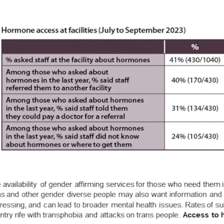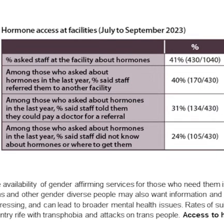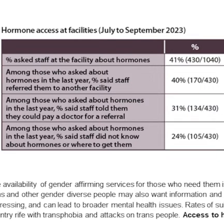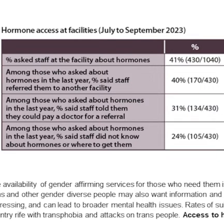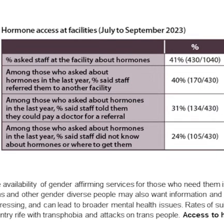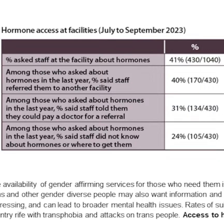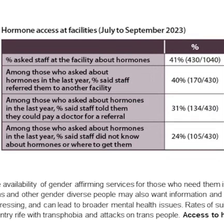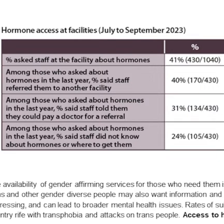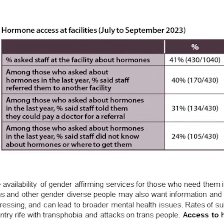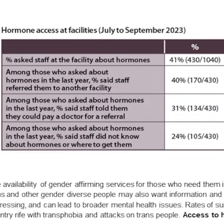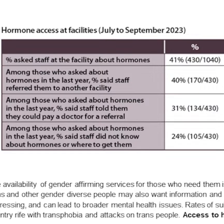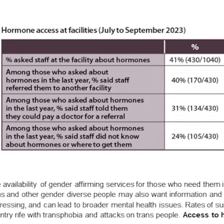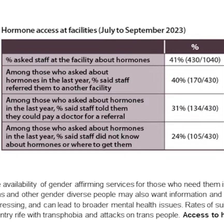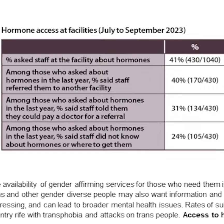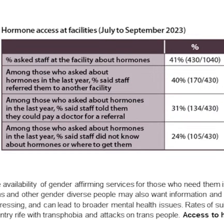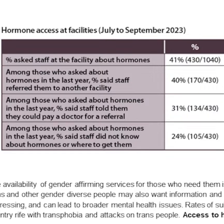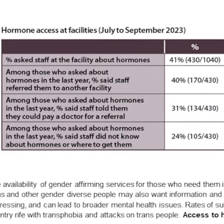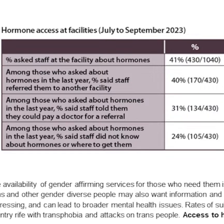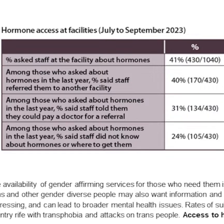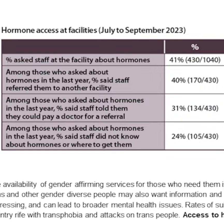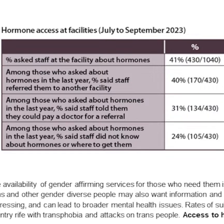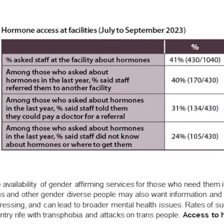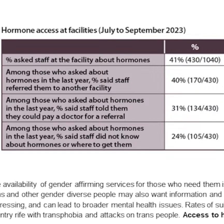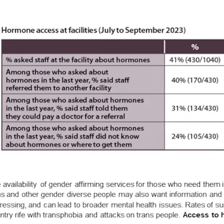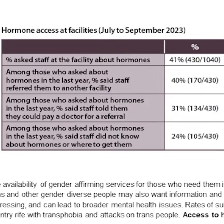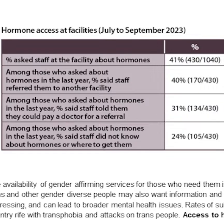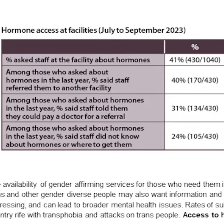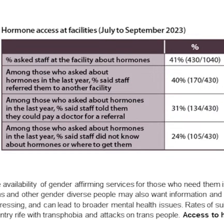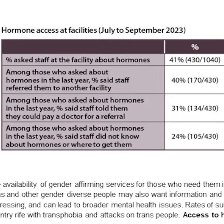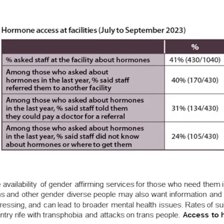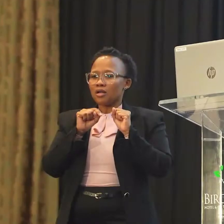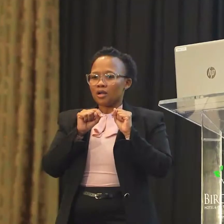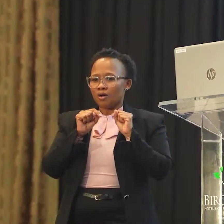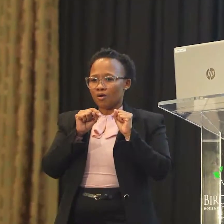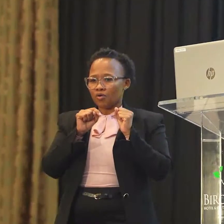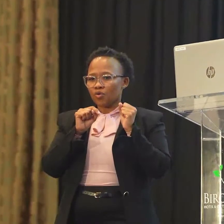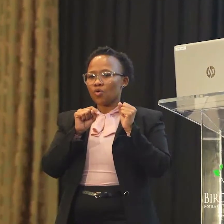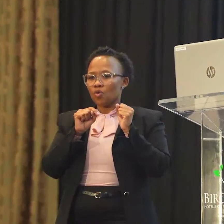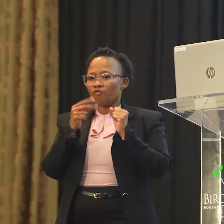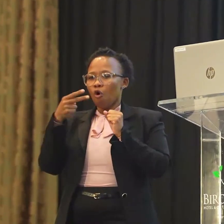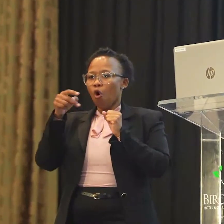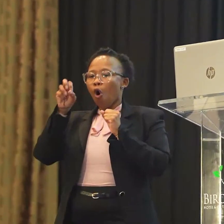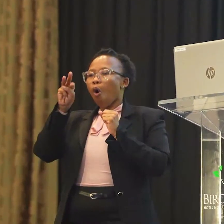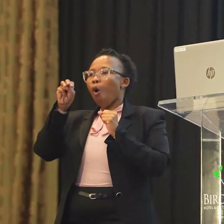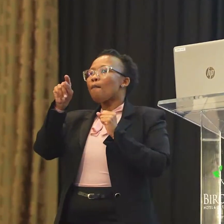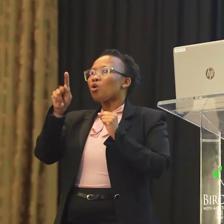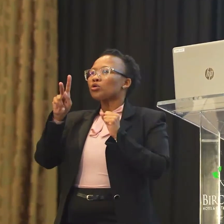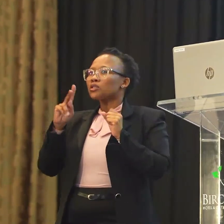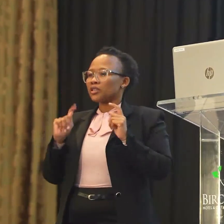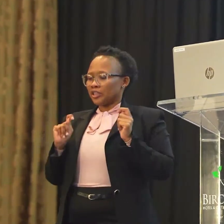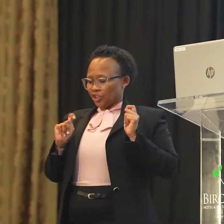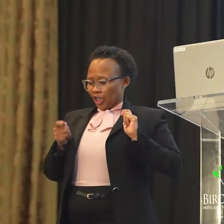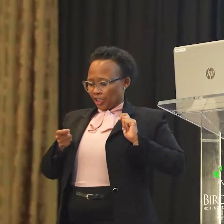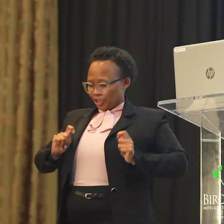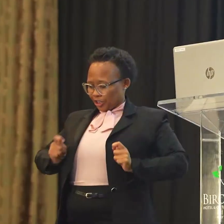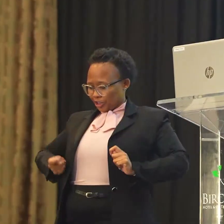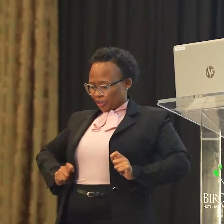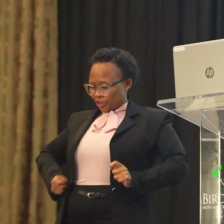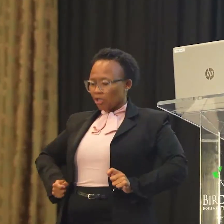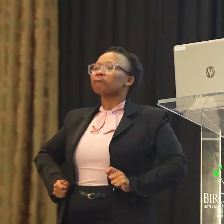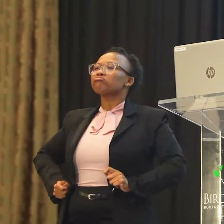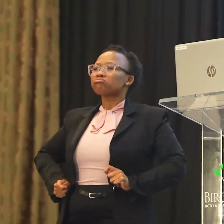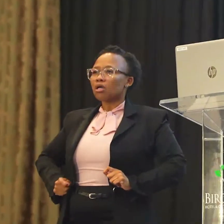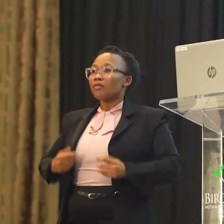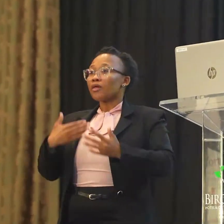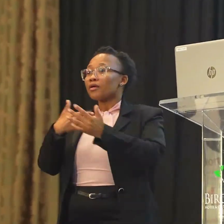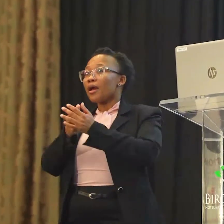access hormones in East London, and she doesn't have the funds to go to East London to go start up